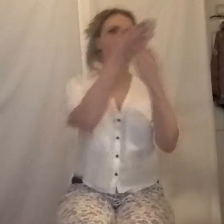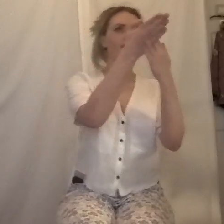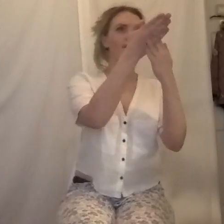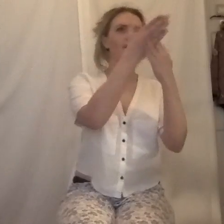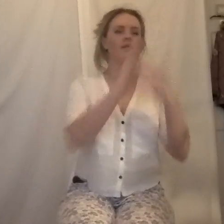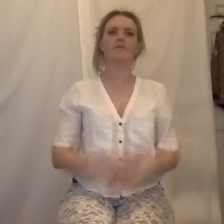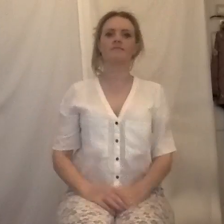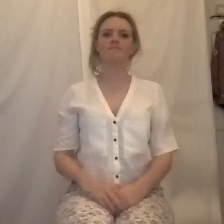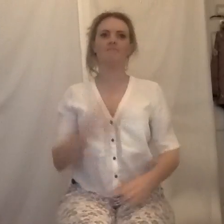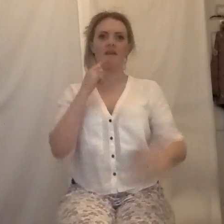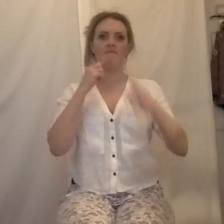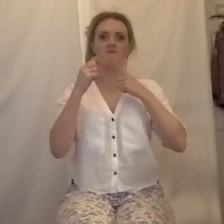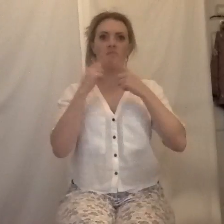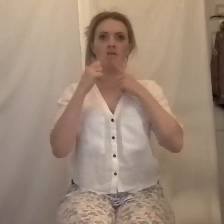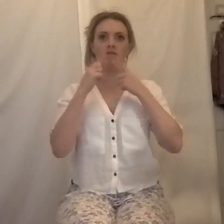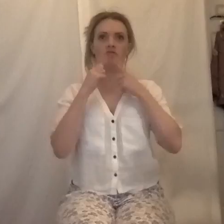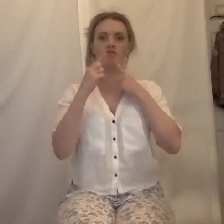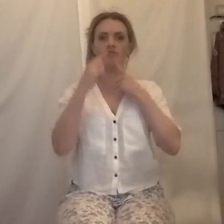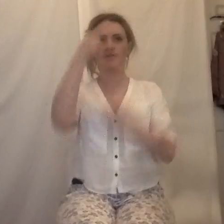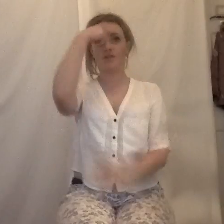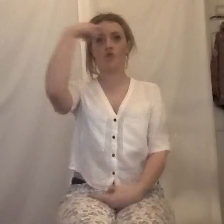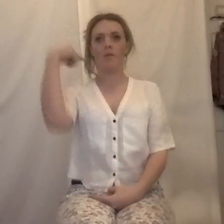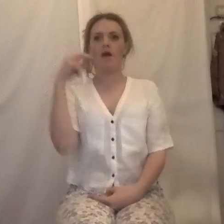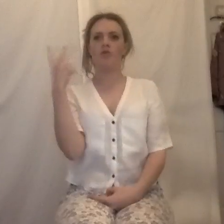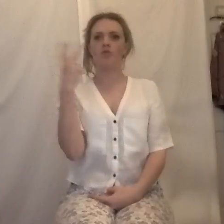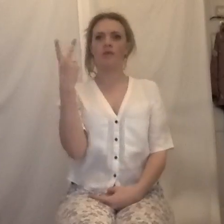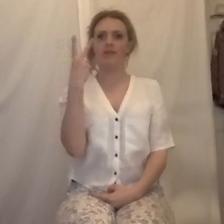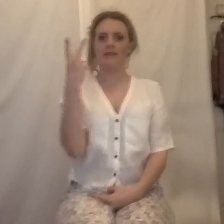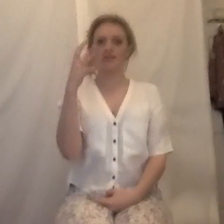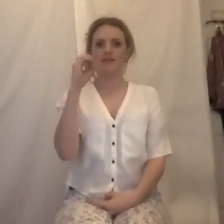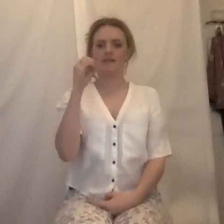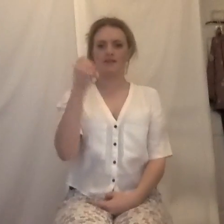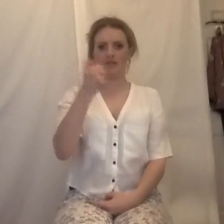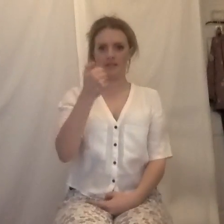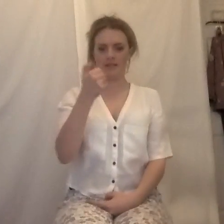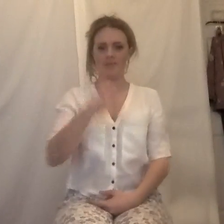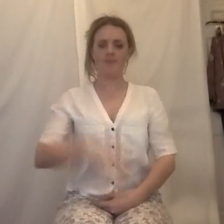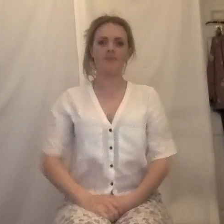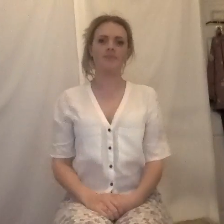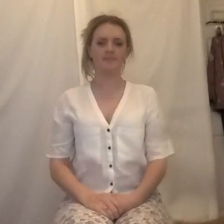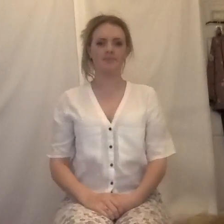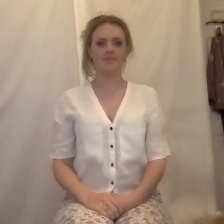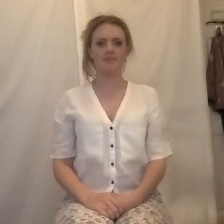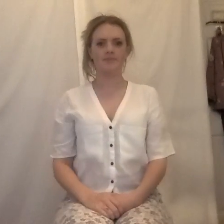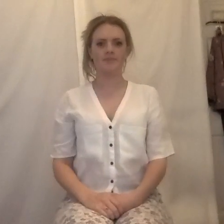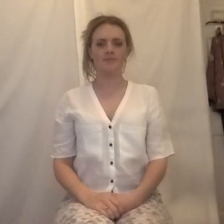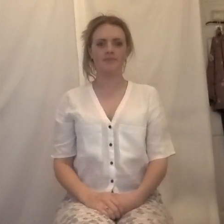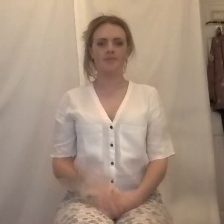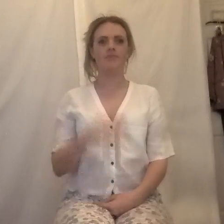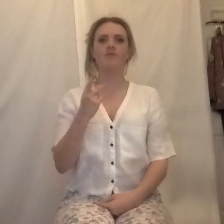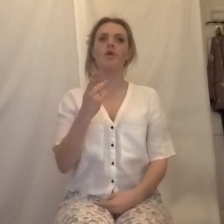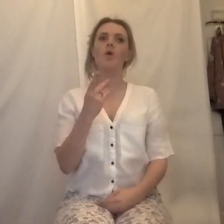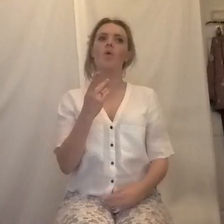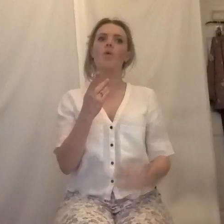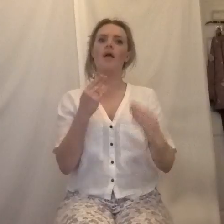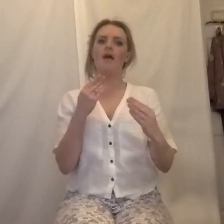2016 BSL video with subtitles. The Accessible Information Standard aims to make sure